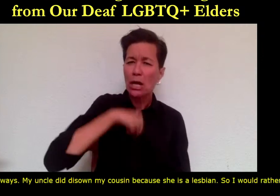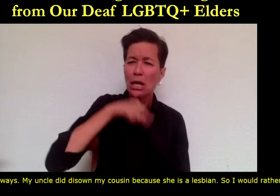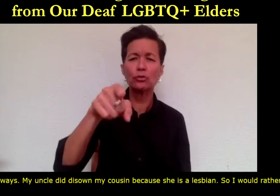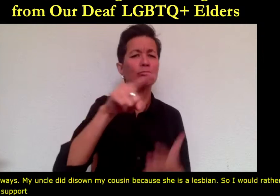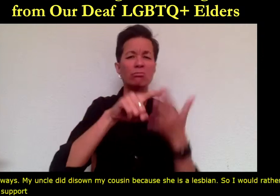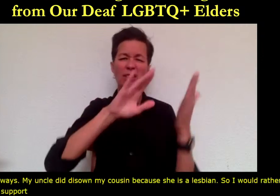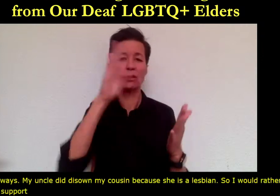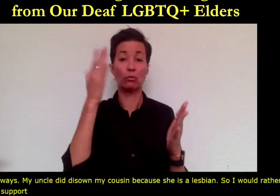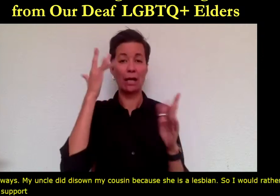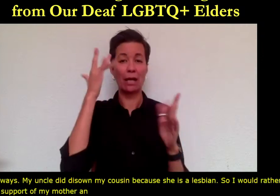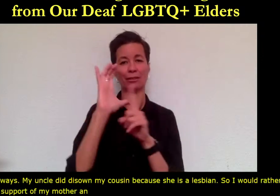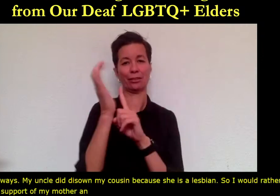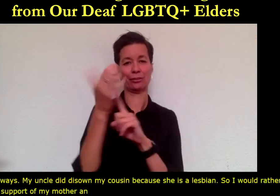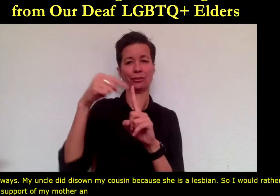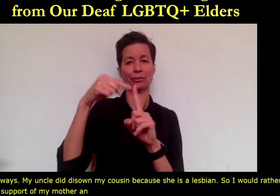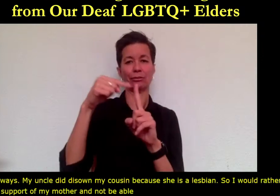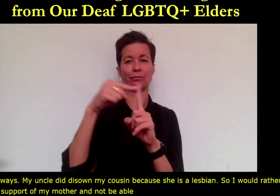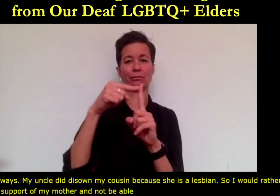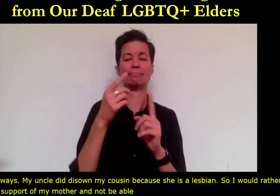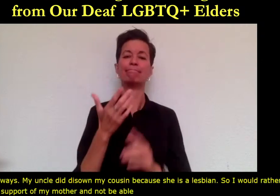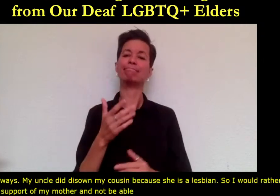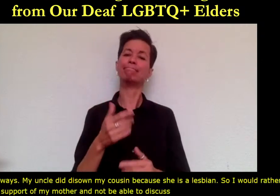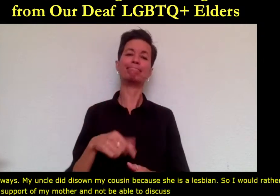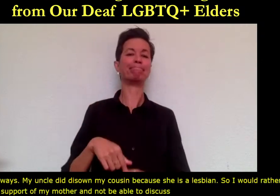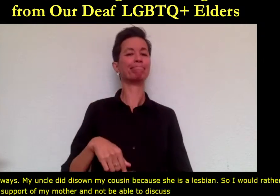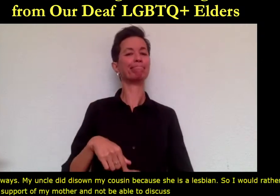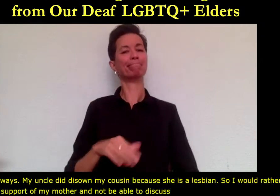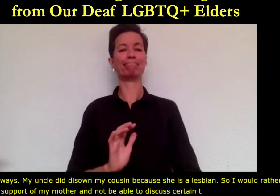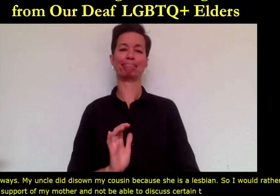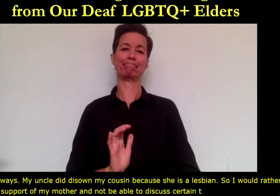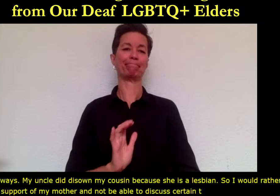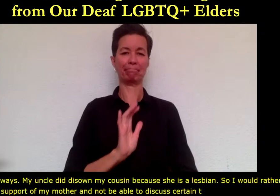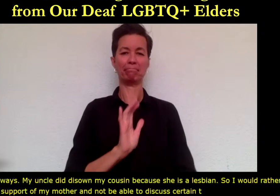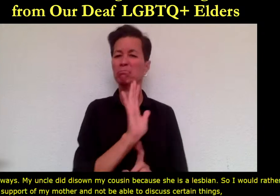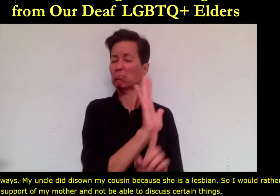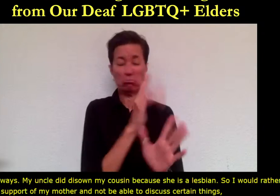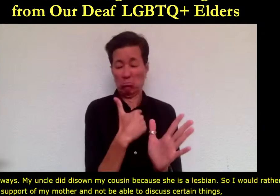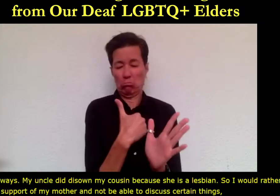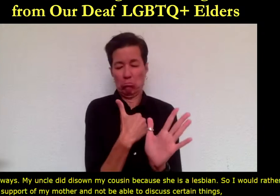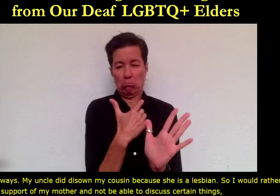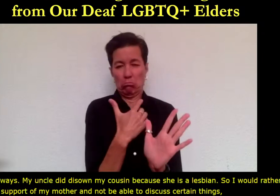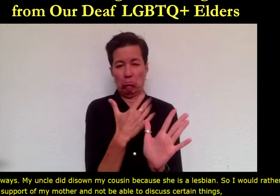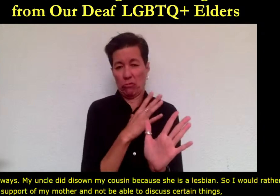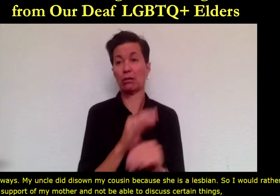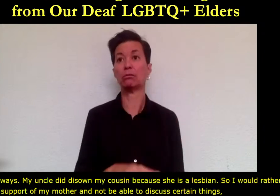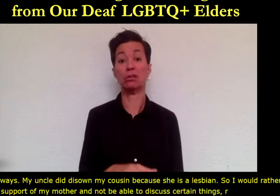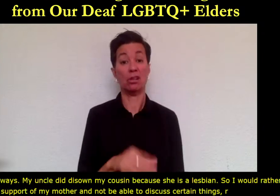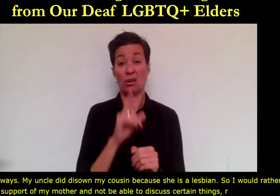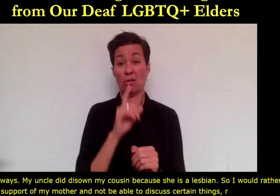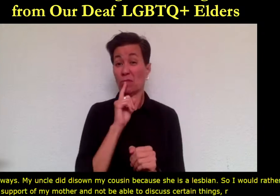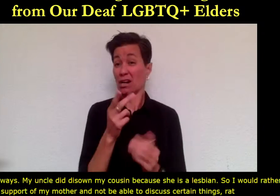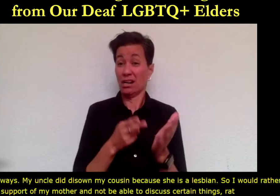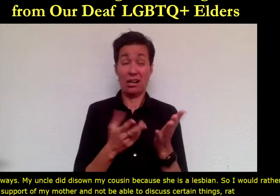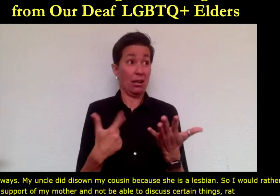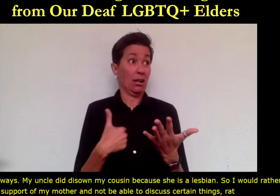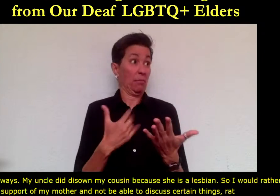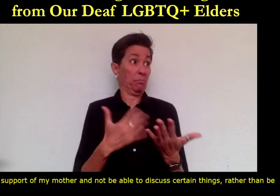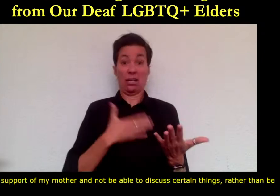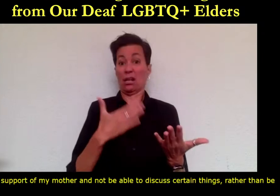and she never says you know i'm not i'm proud of you or anything because that's just not part of her culture uh and and i own i accept that